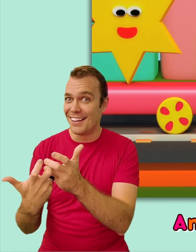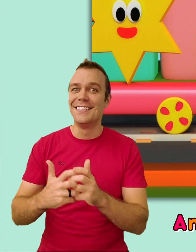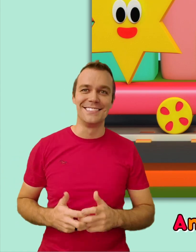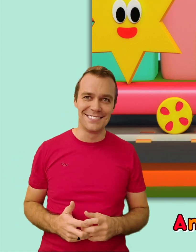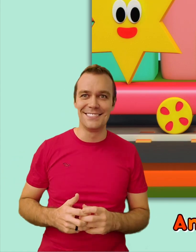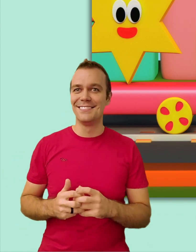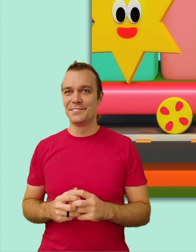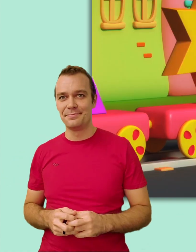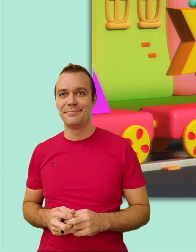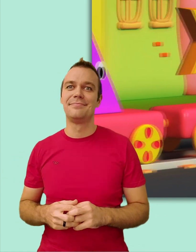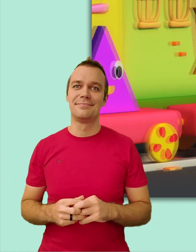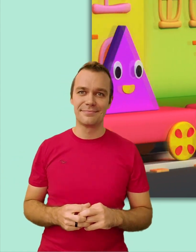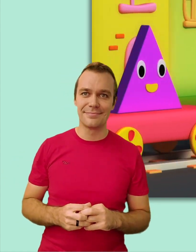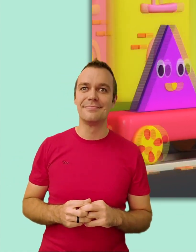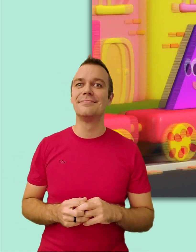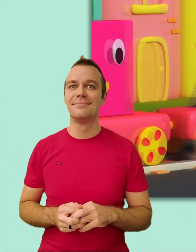just like you.